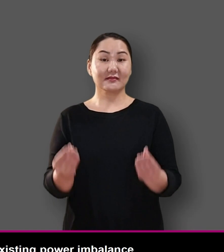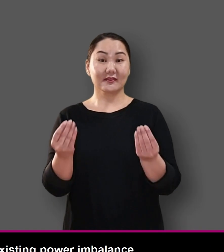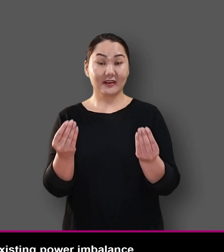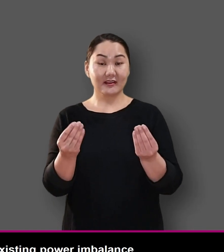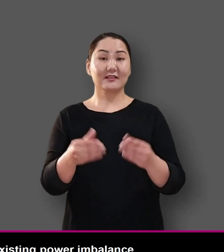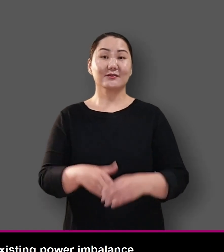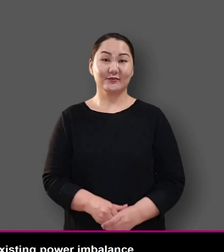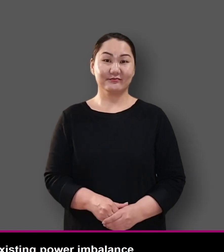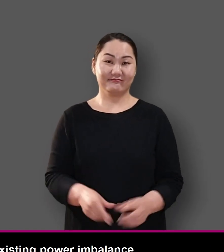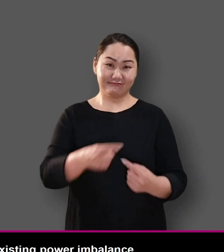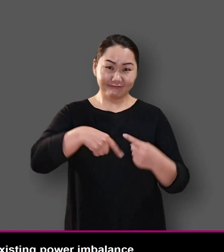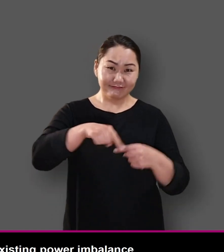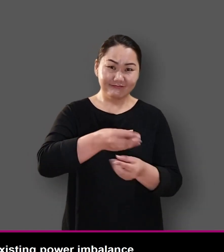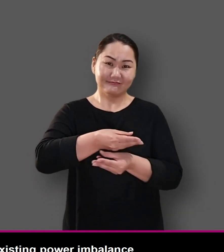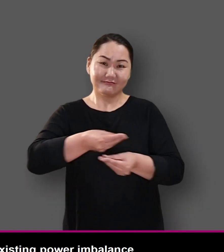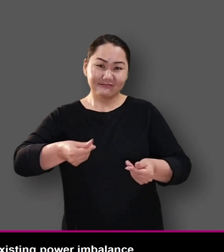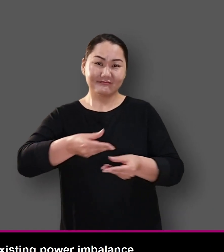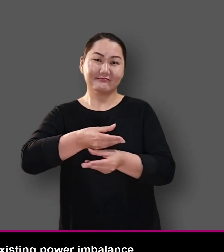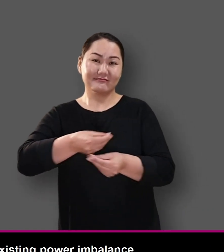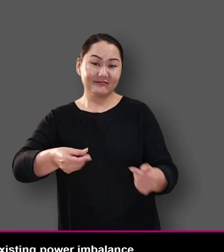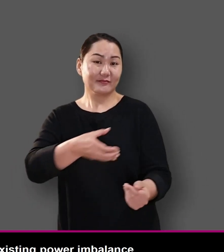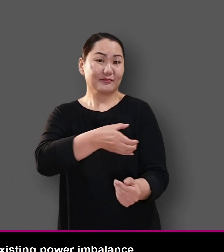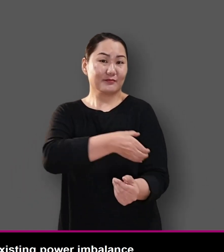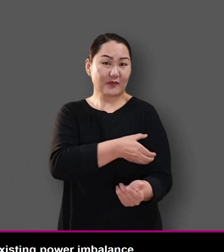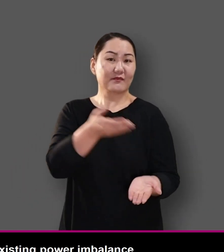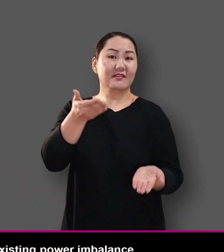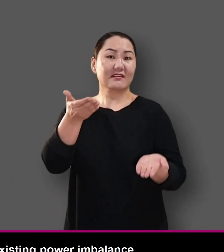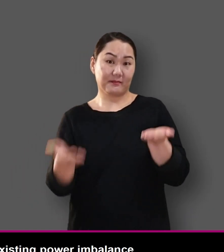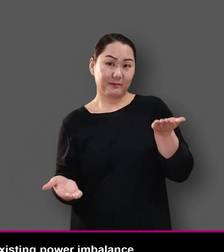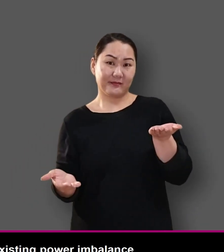that will address existing power imbalance,